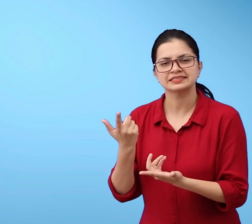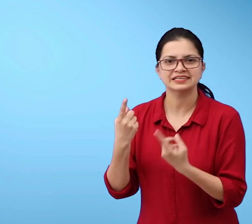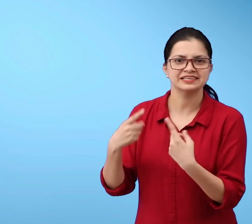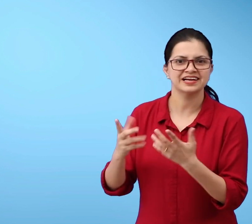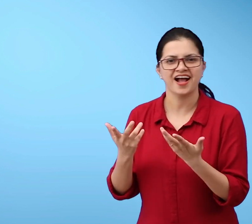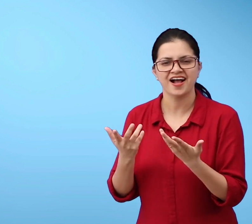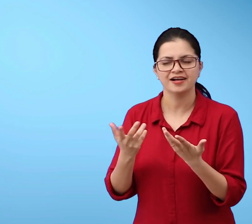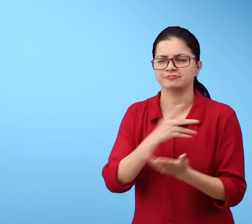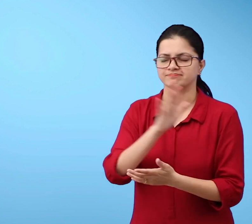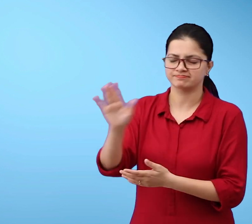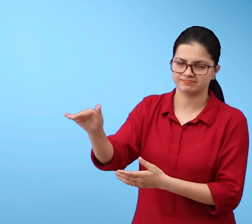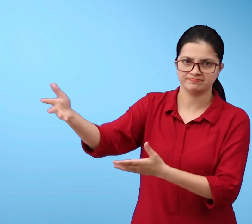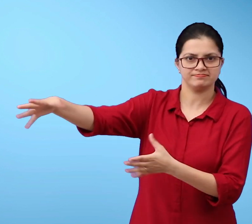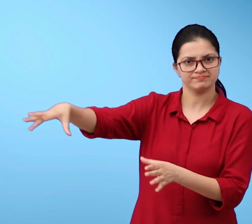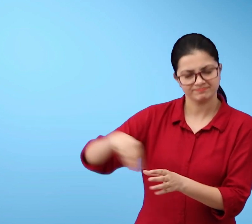"Then, O sages,